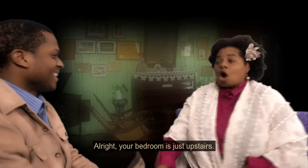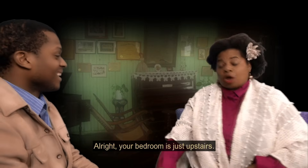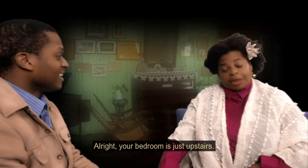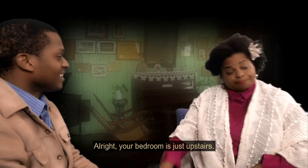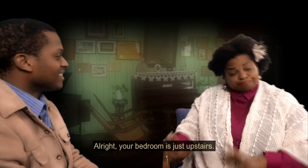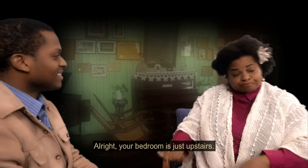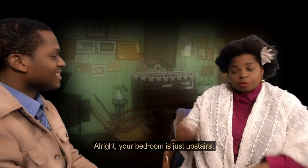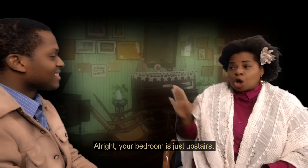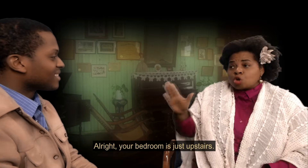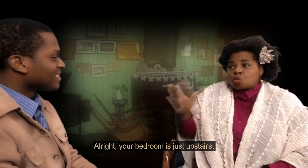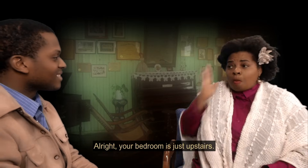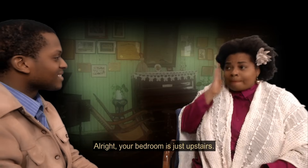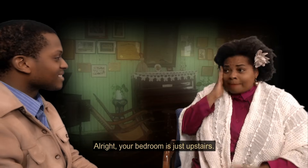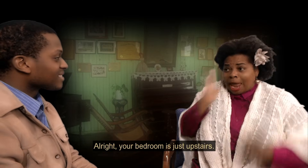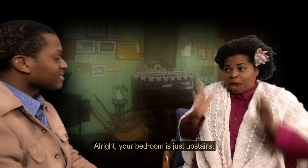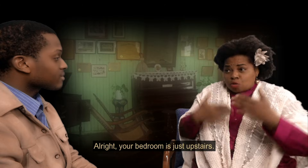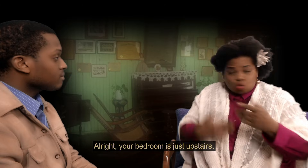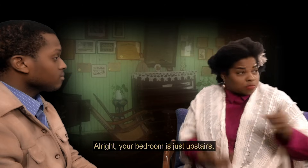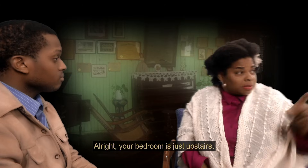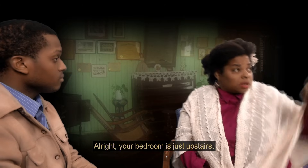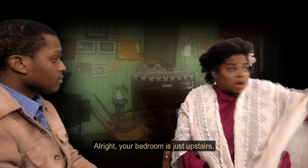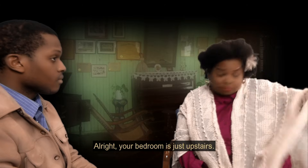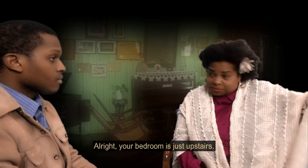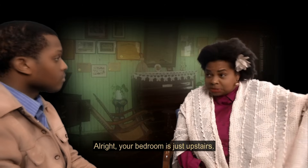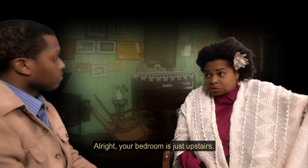All right. Your bedroom is just upstairs.